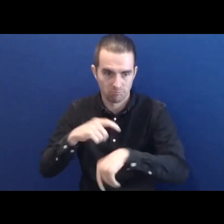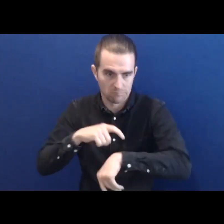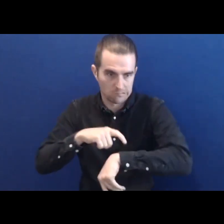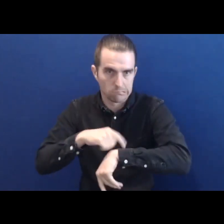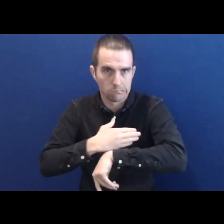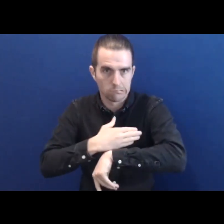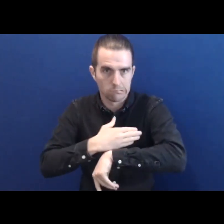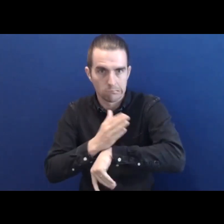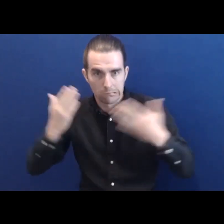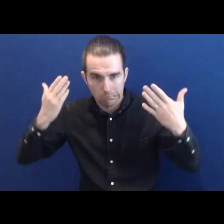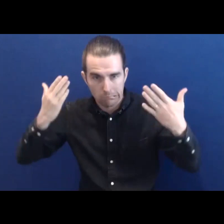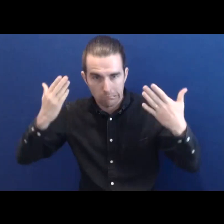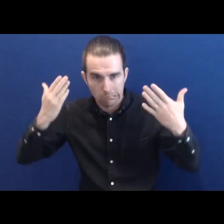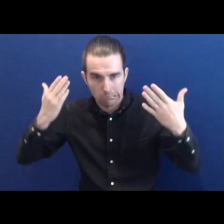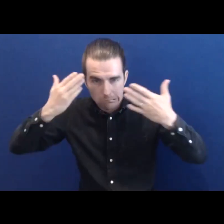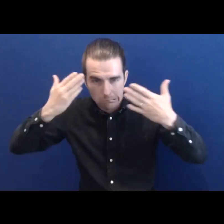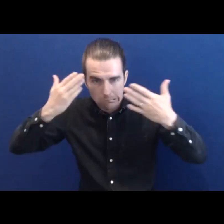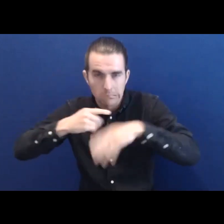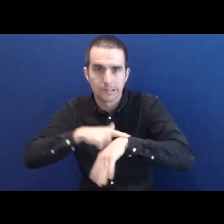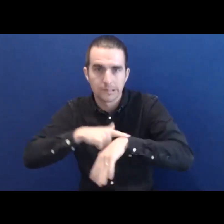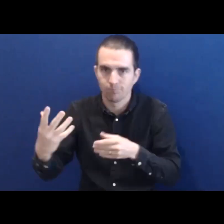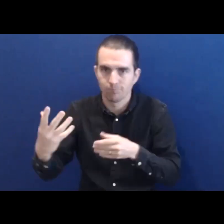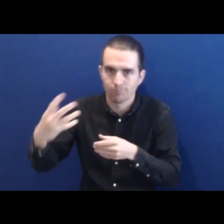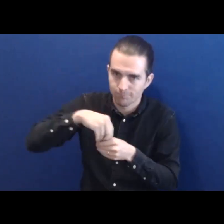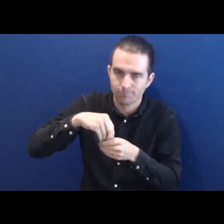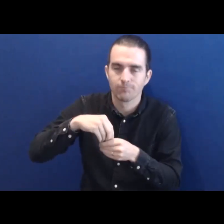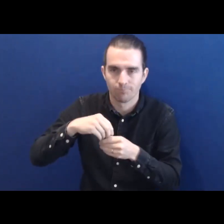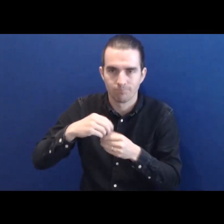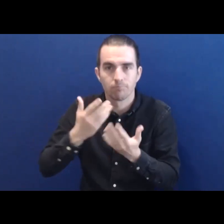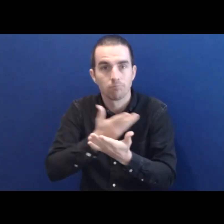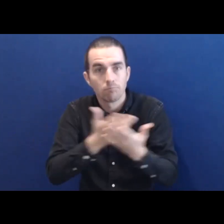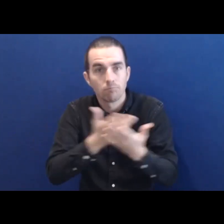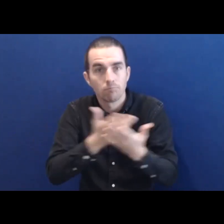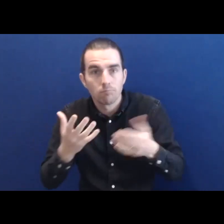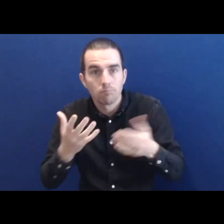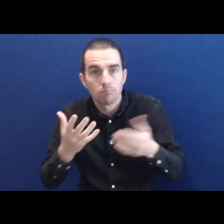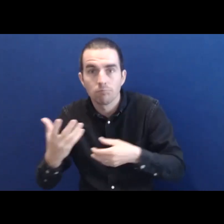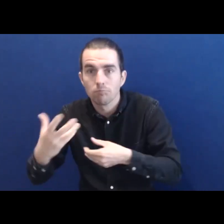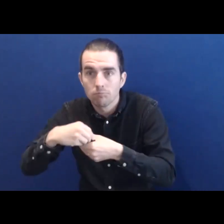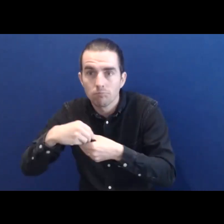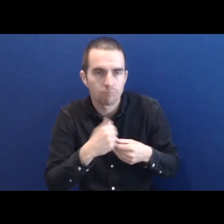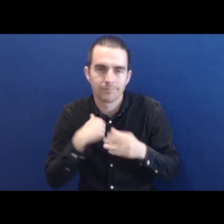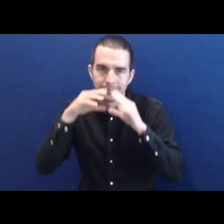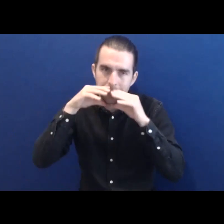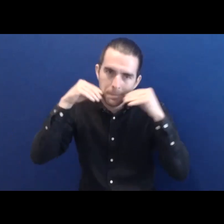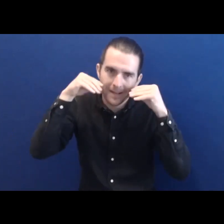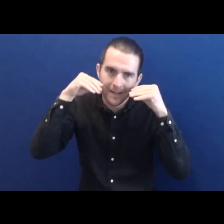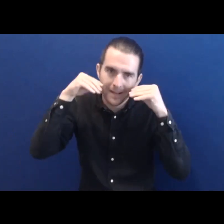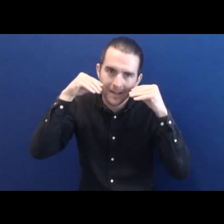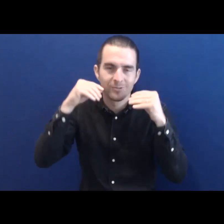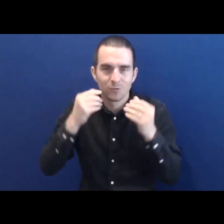glimpse into what is happening around participation in the civic space from different corners of the world.